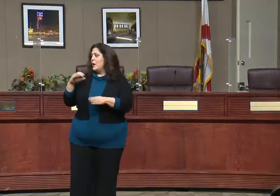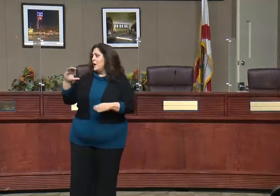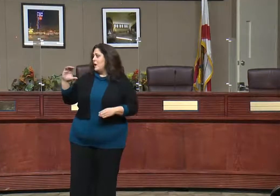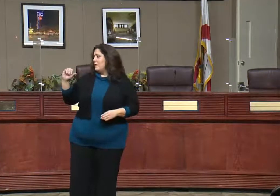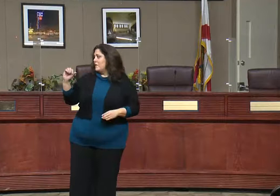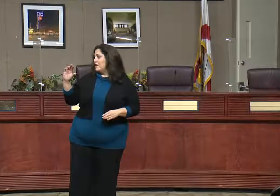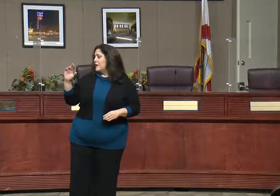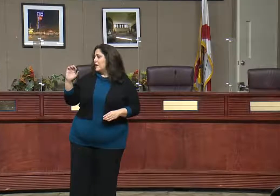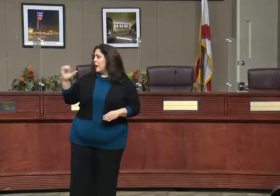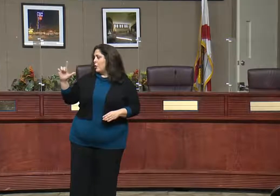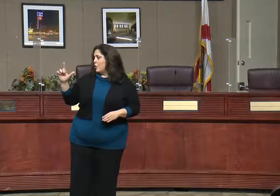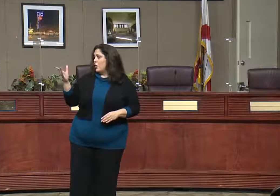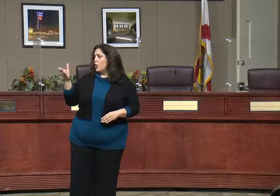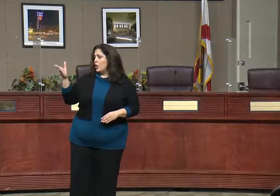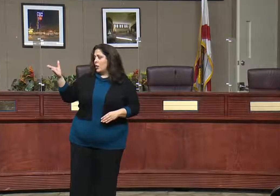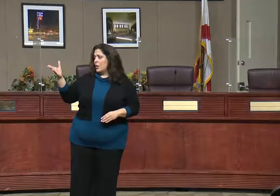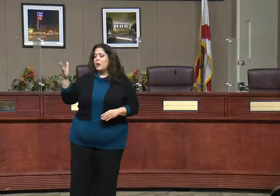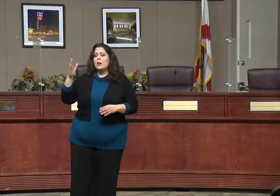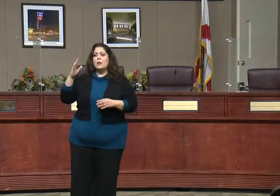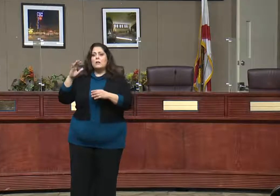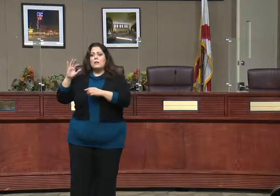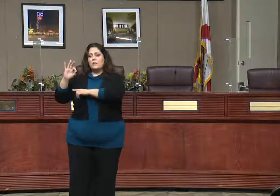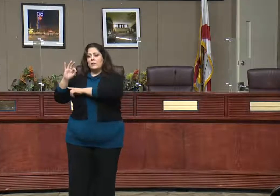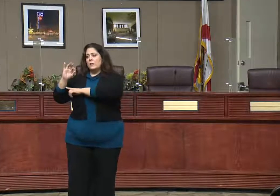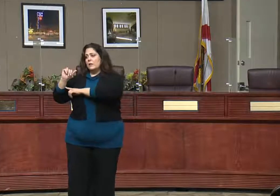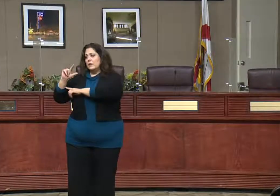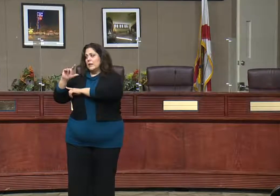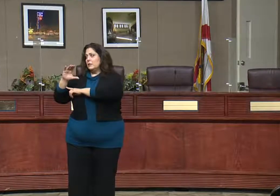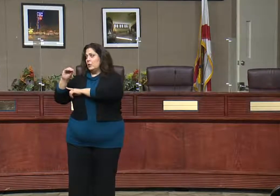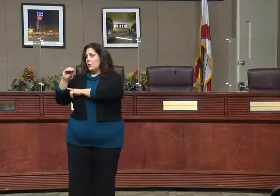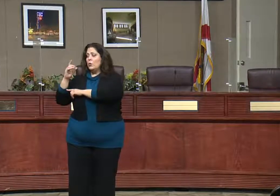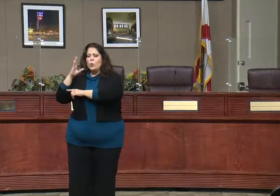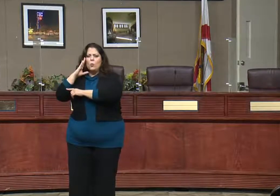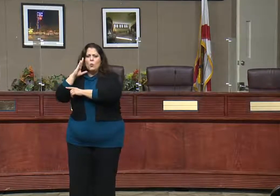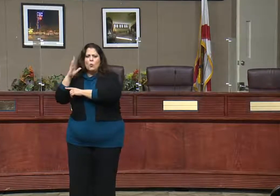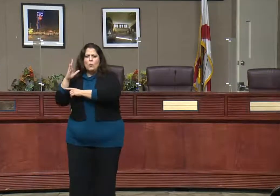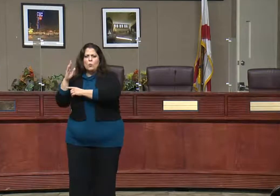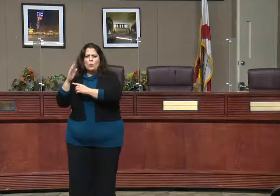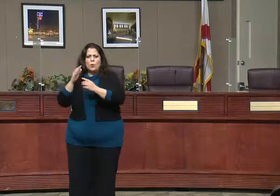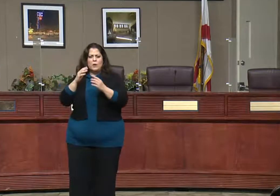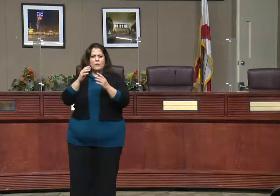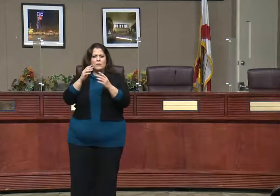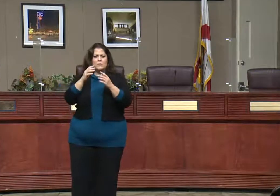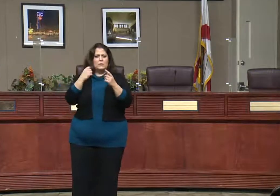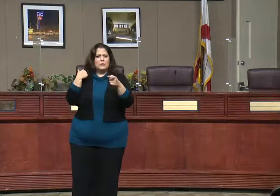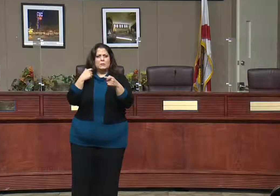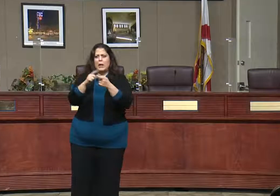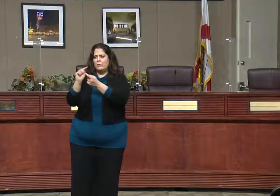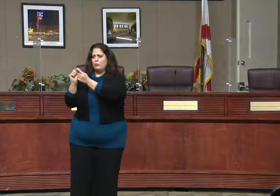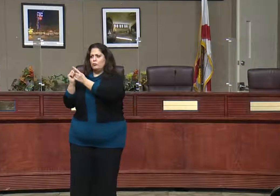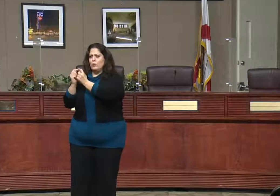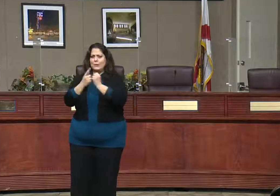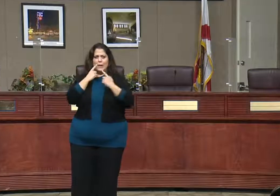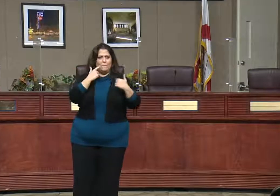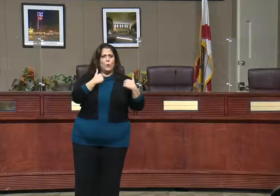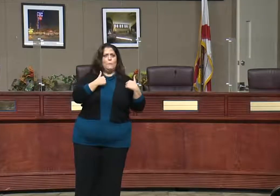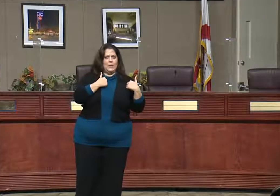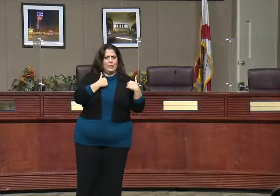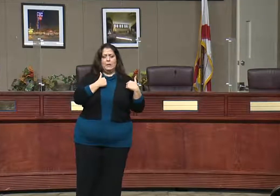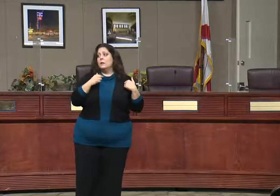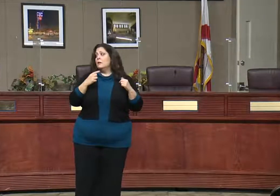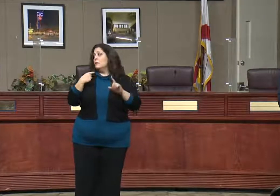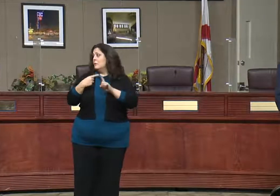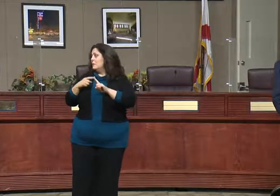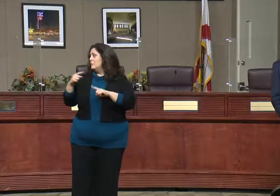Palacio, who is going to help translate for us today if there are questions for me in Spanish, and Dr. Pino is fluent.